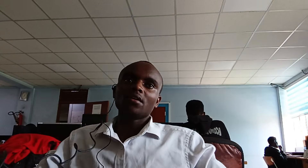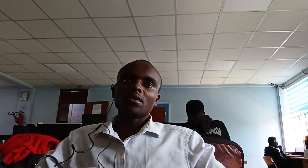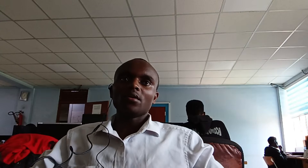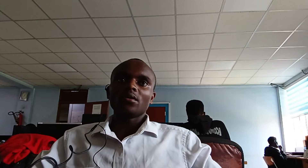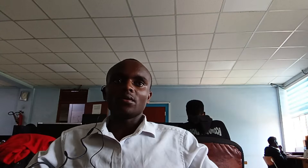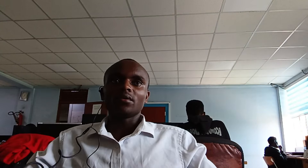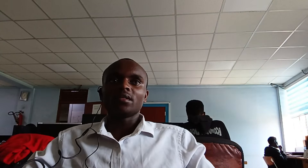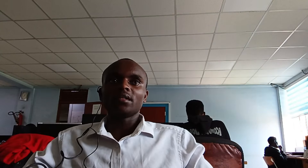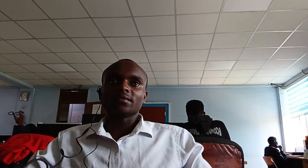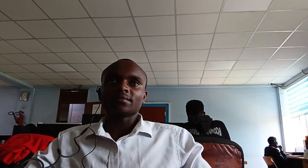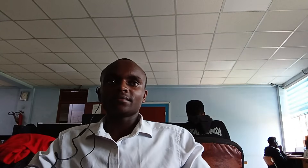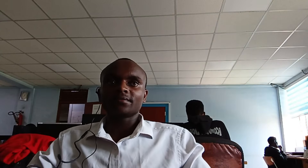Okay.